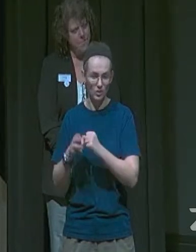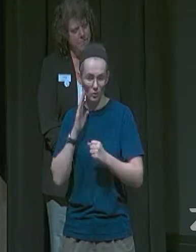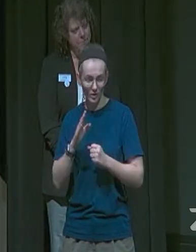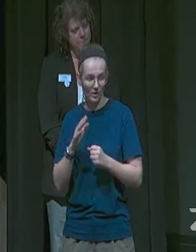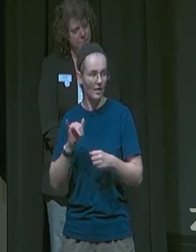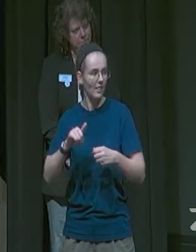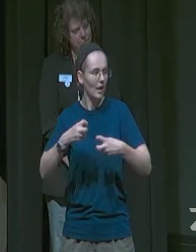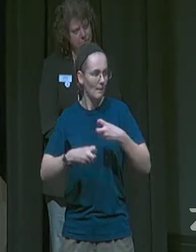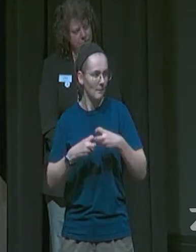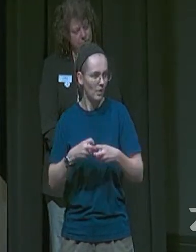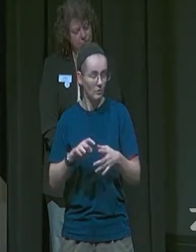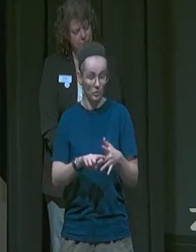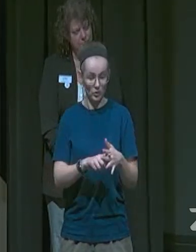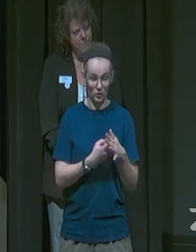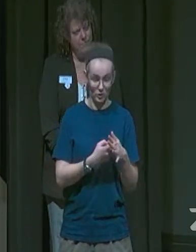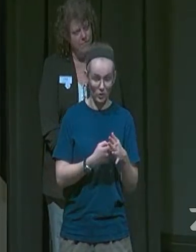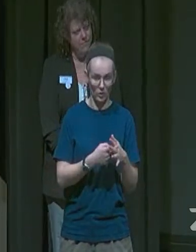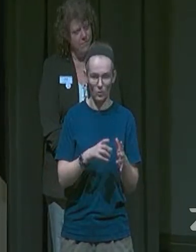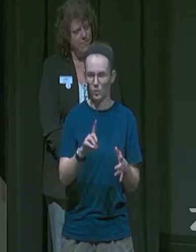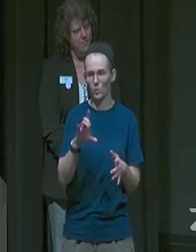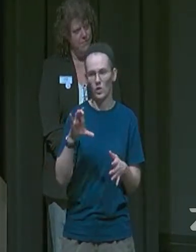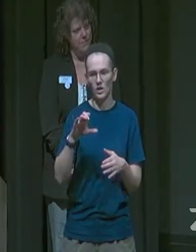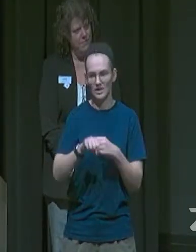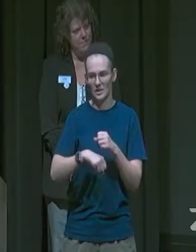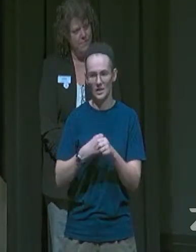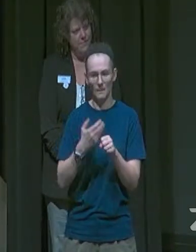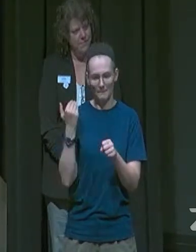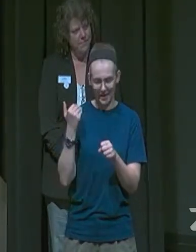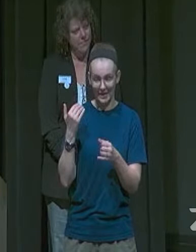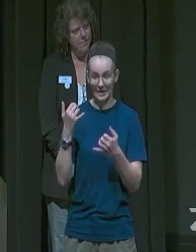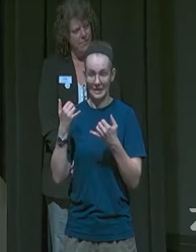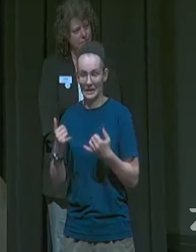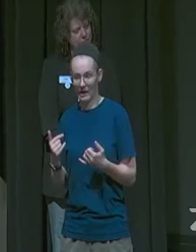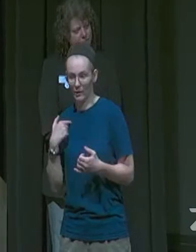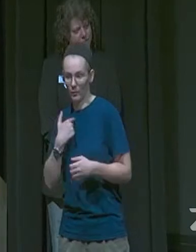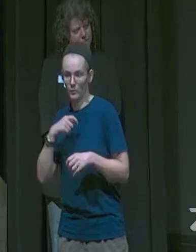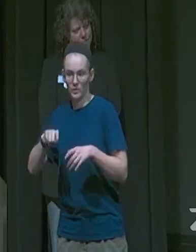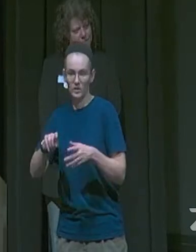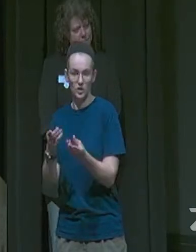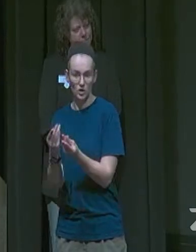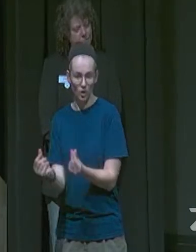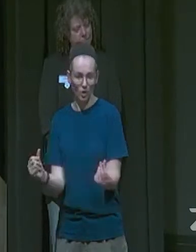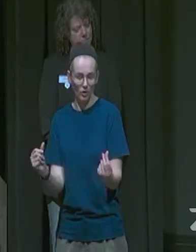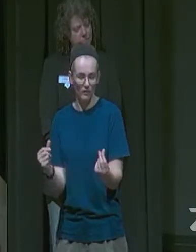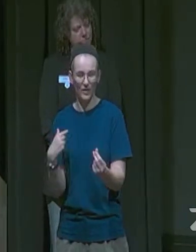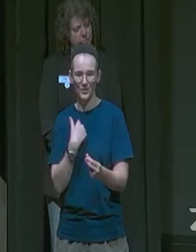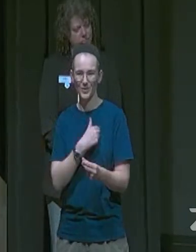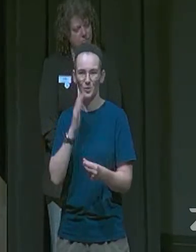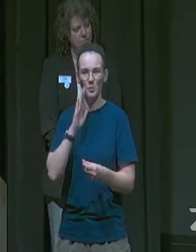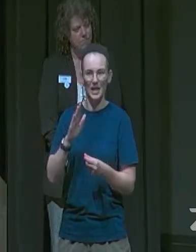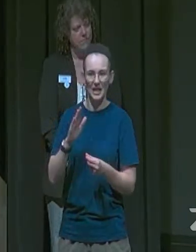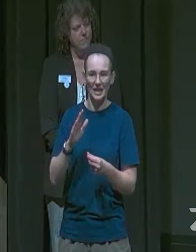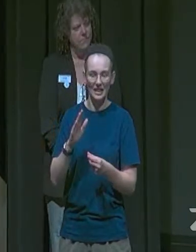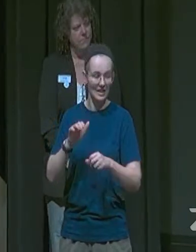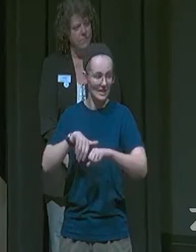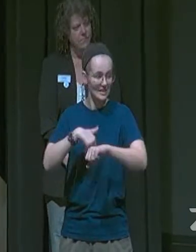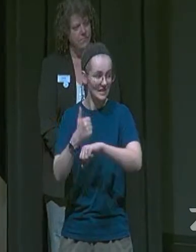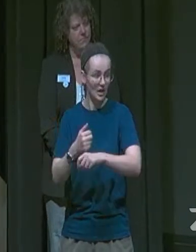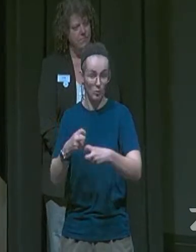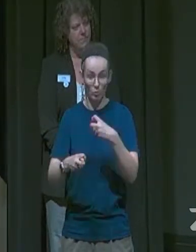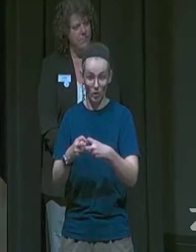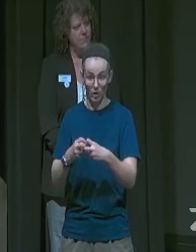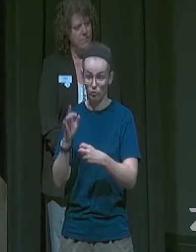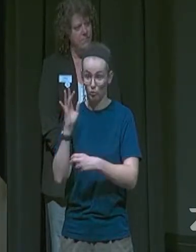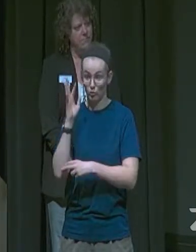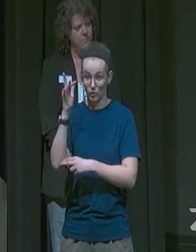This problem began 100 years ago, and it's ours to solve now. Are we going to be creating a